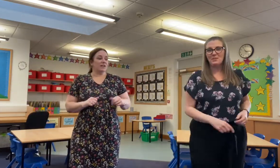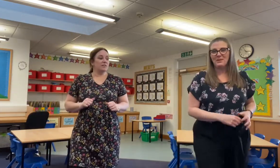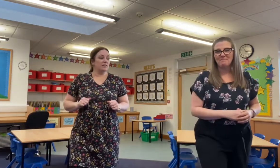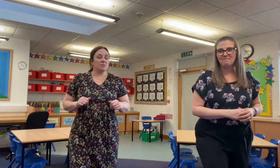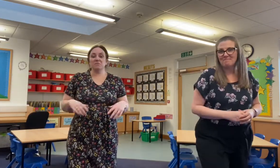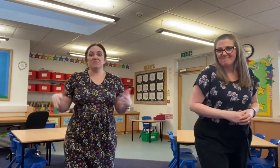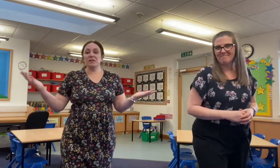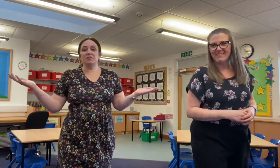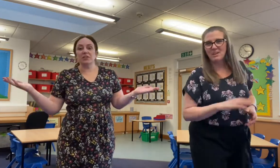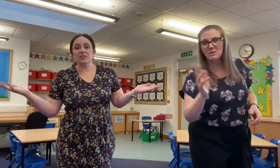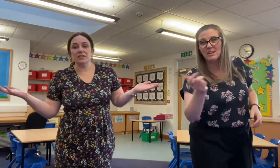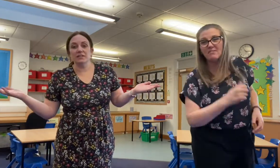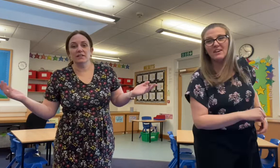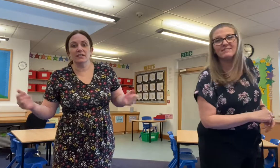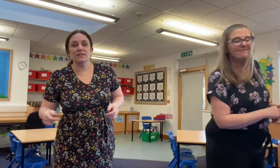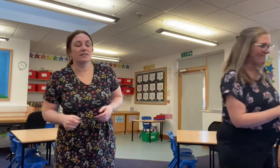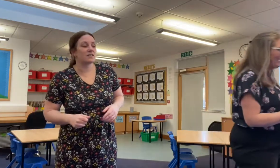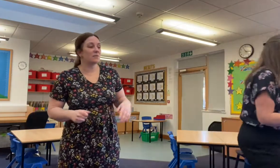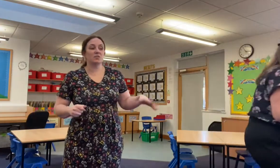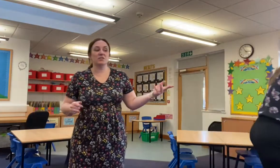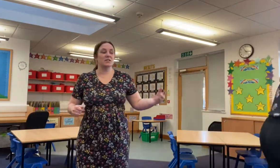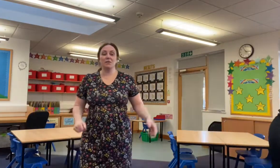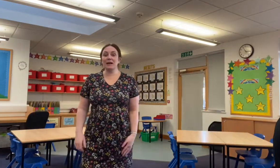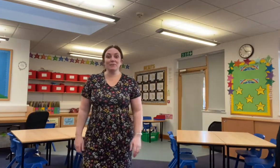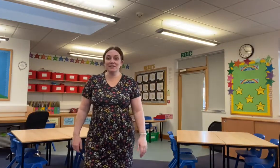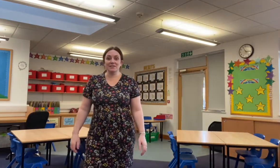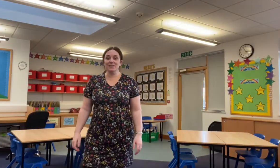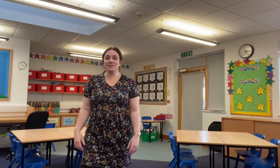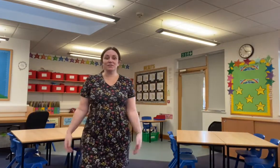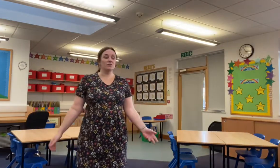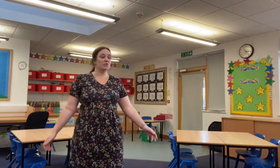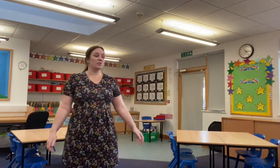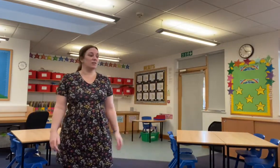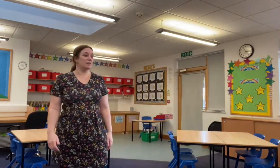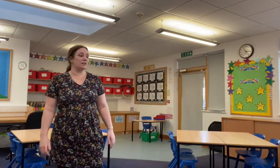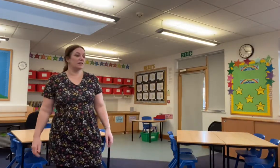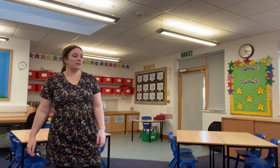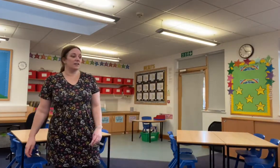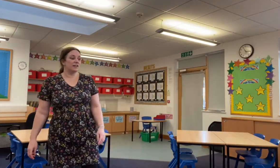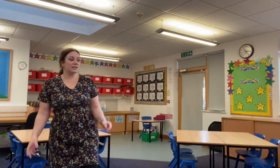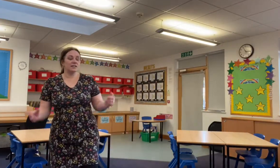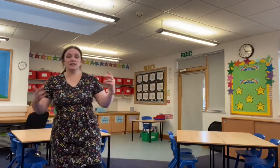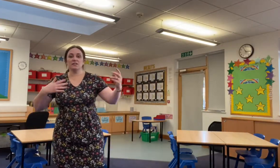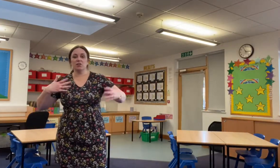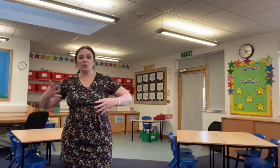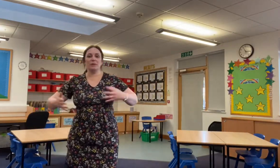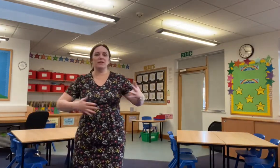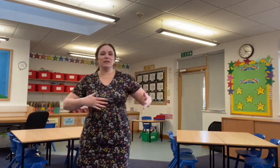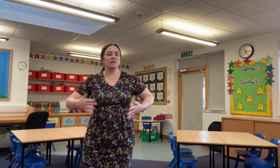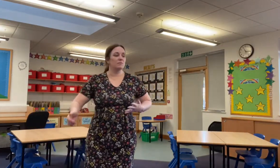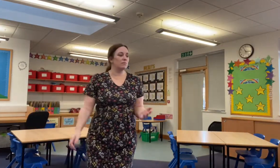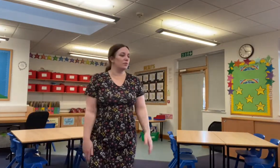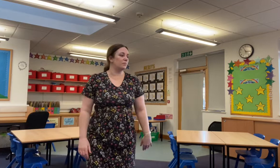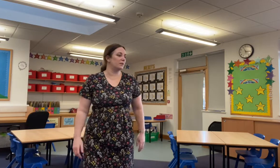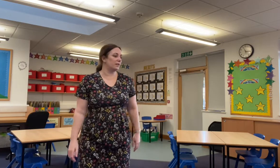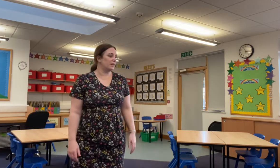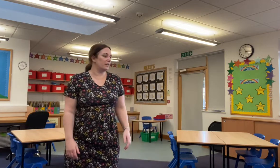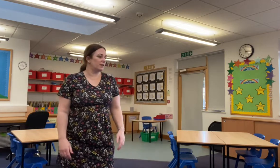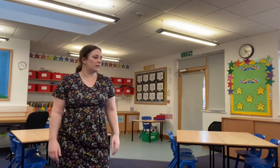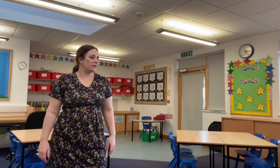We just found it, but we haven't heard looks it. Looks like fun. So yes. We'll just see what happens. We'll just go with it. I think it's a copy and a movement, I think.